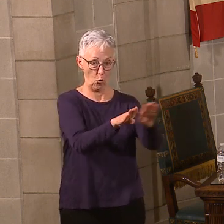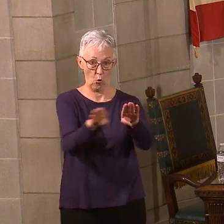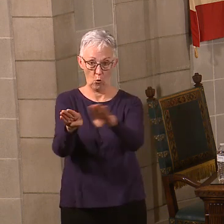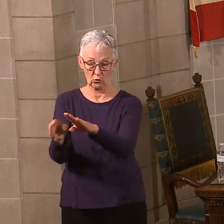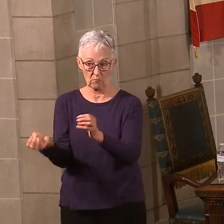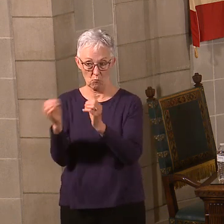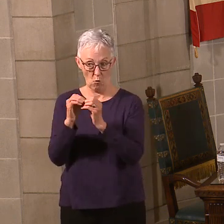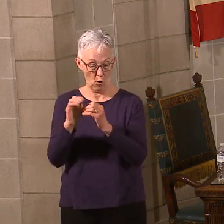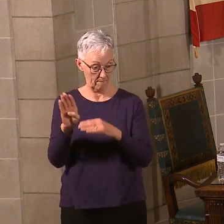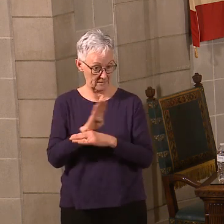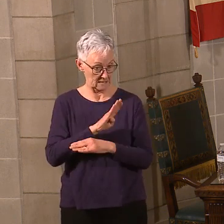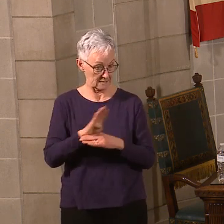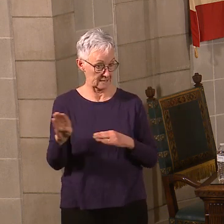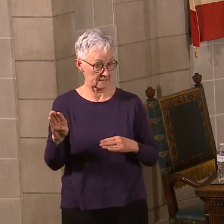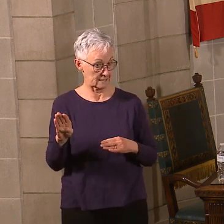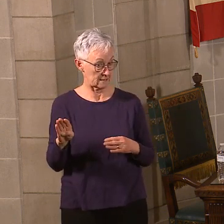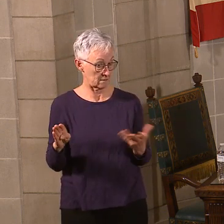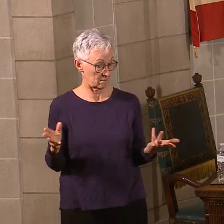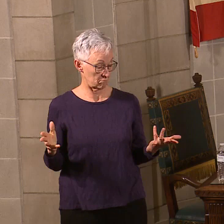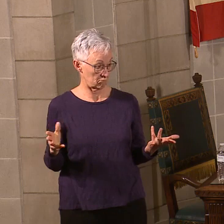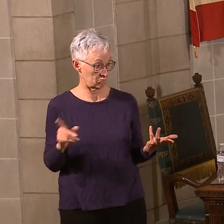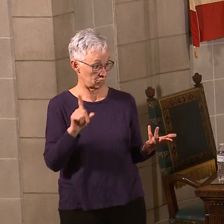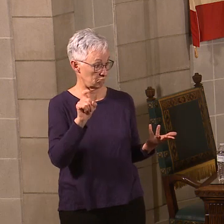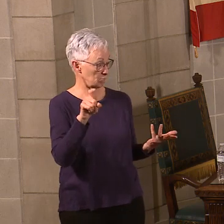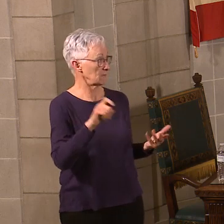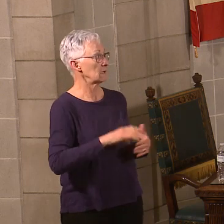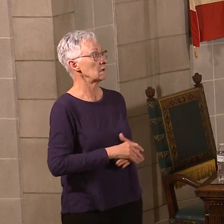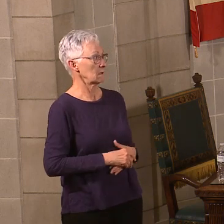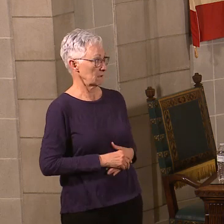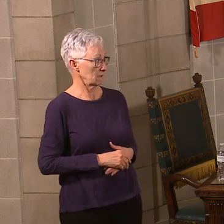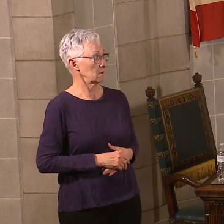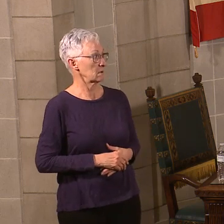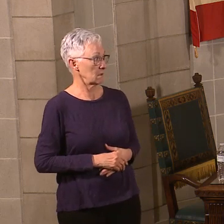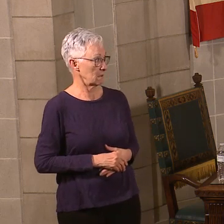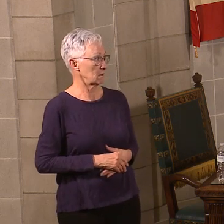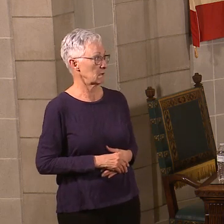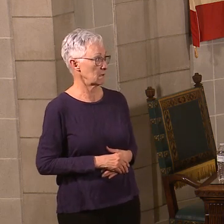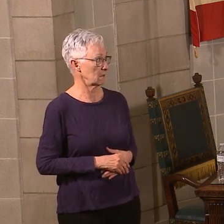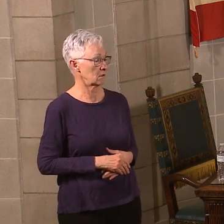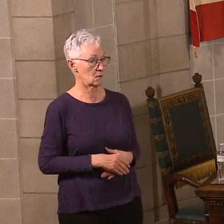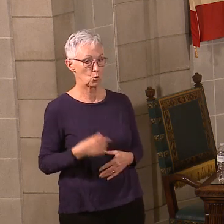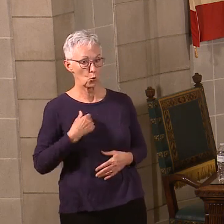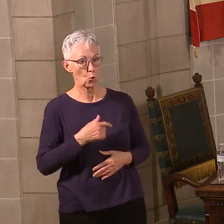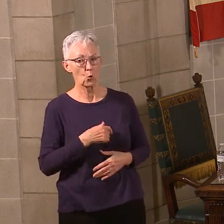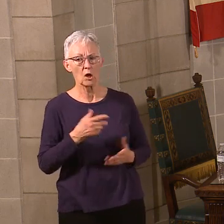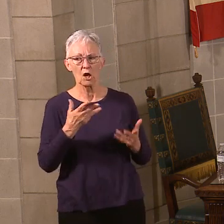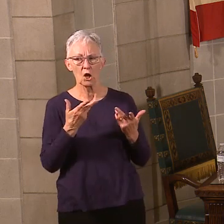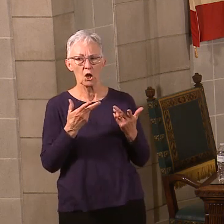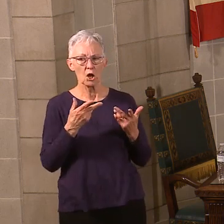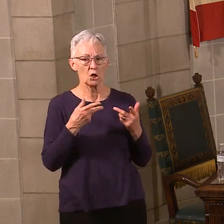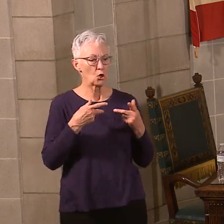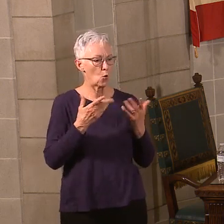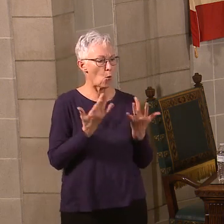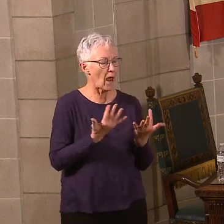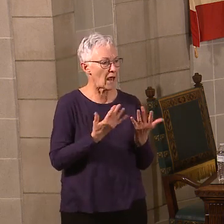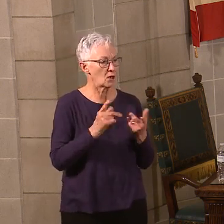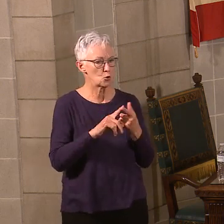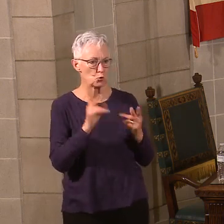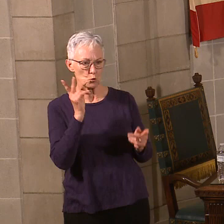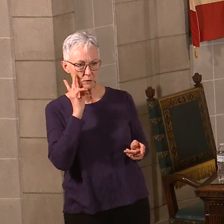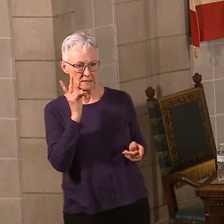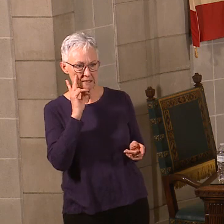plan assumed that we will not have robust testing, and we're seeing that the testing we are doing seems to be that